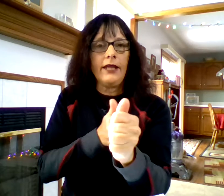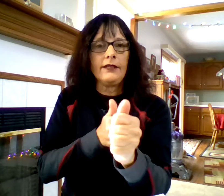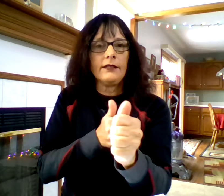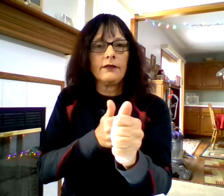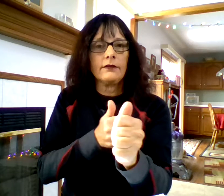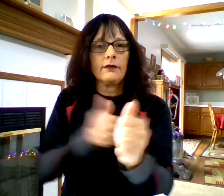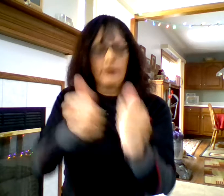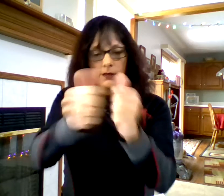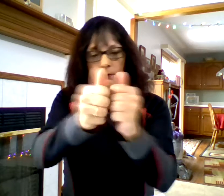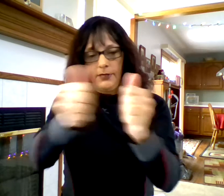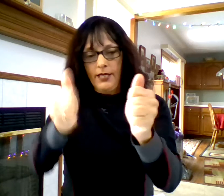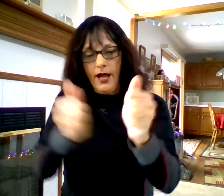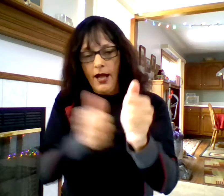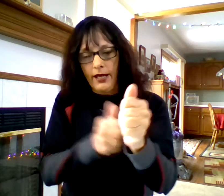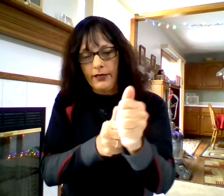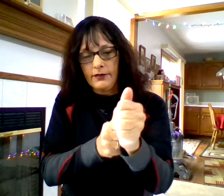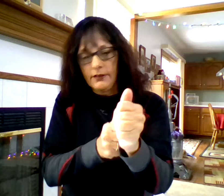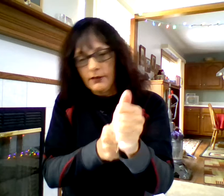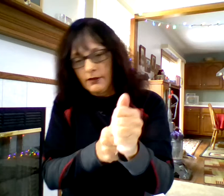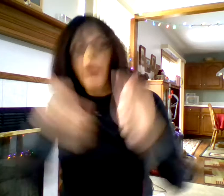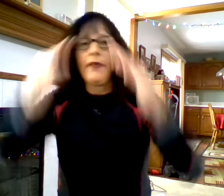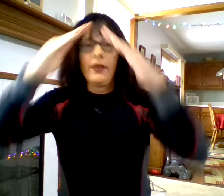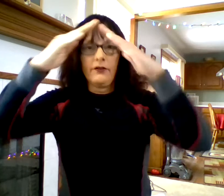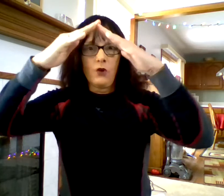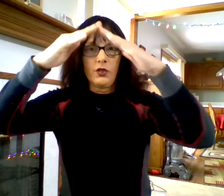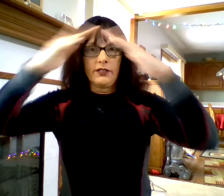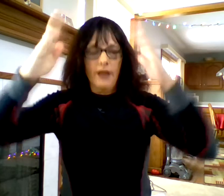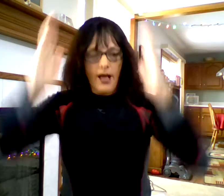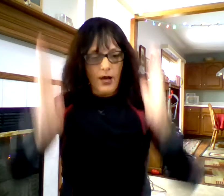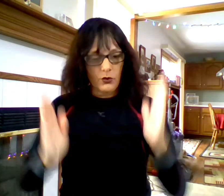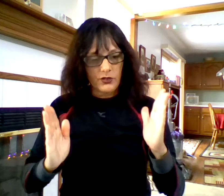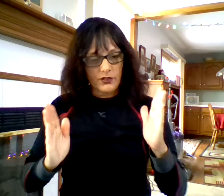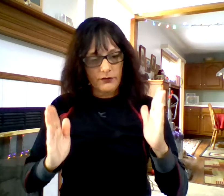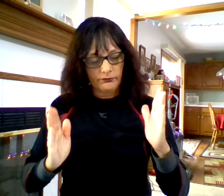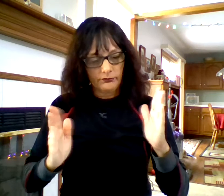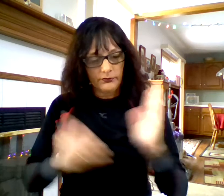Behind. Behind. And then, of course, house.